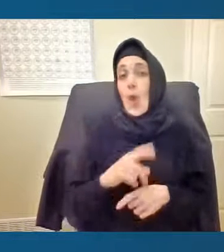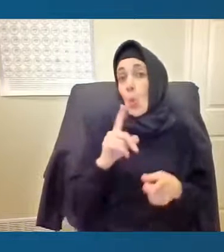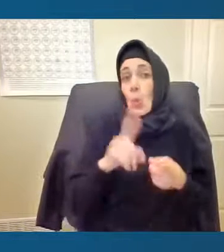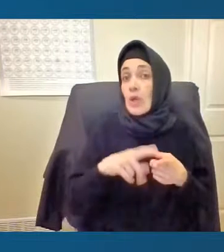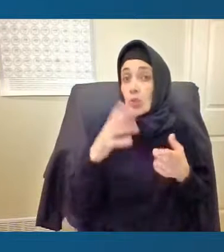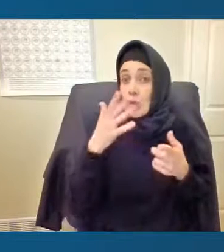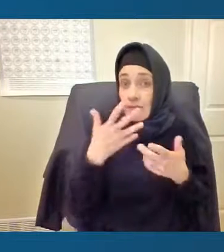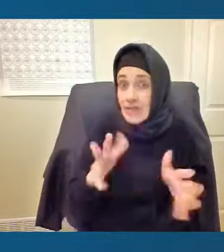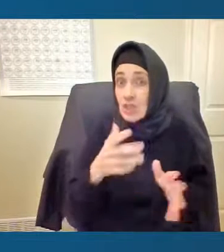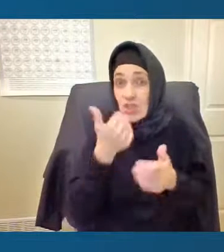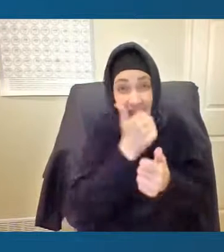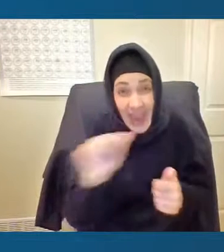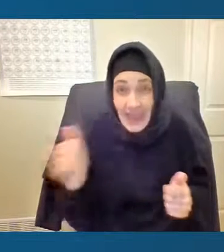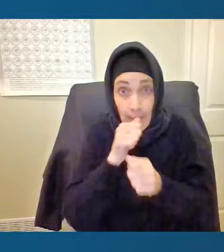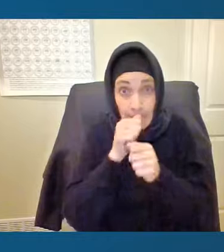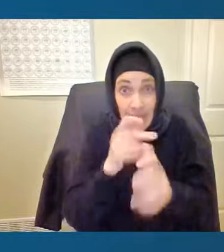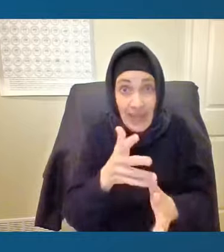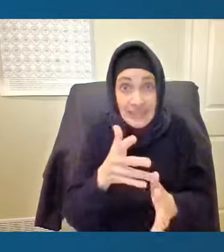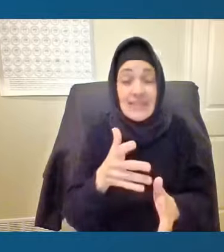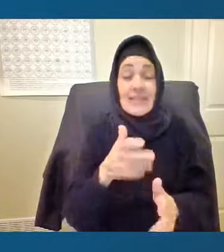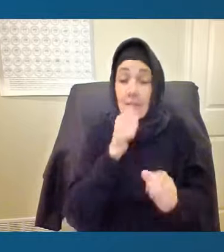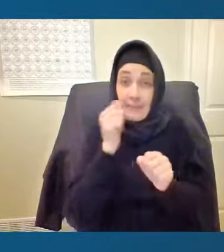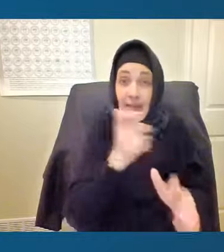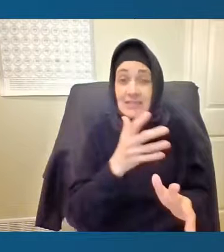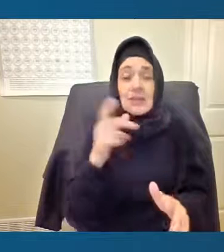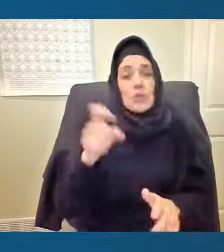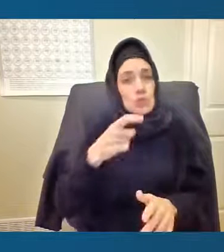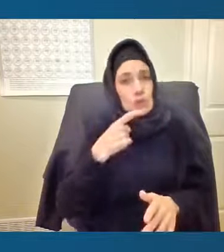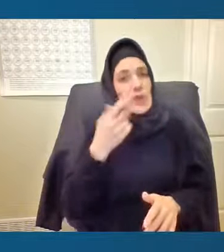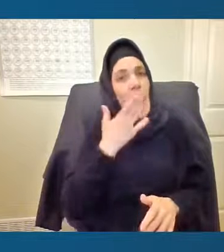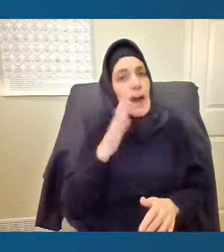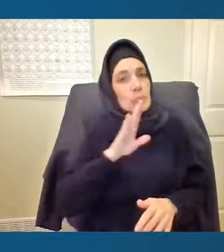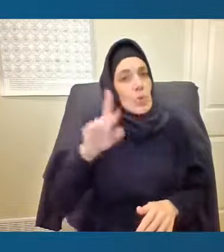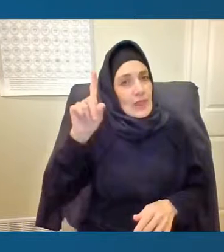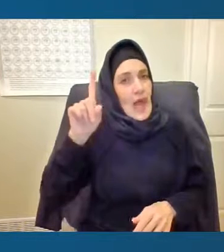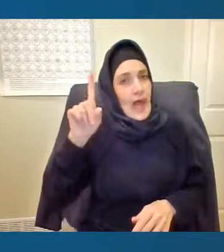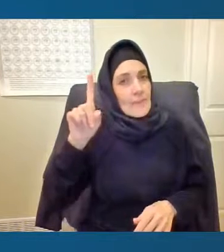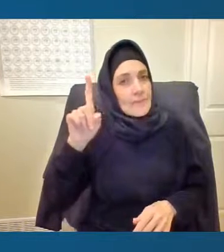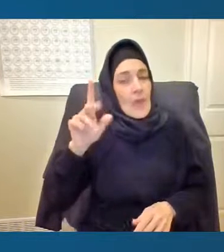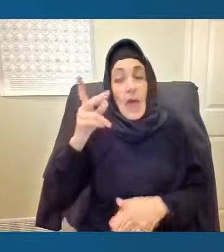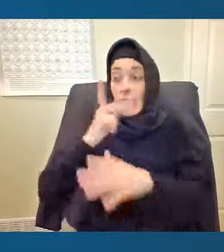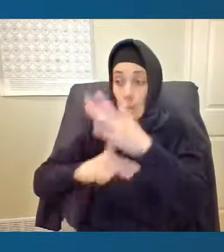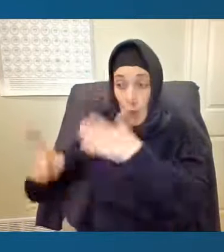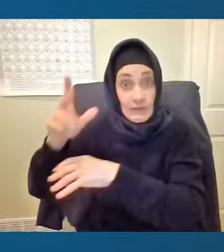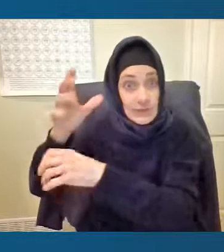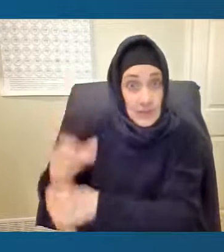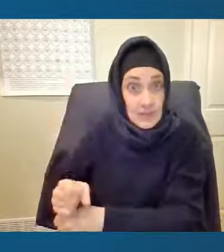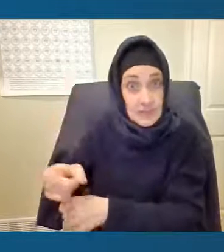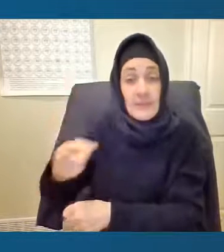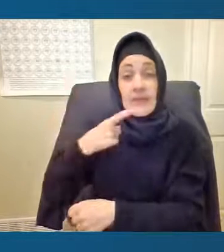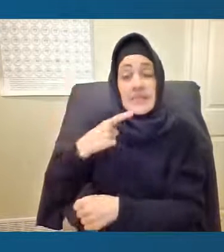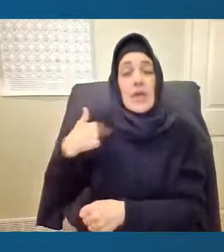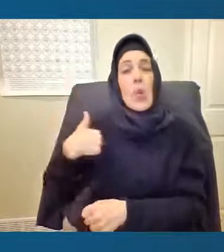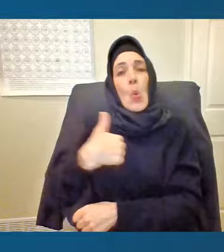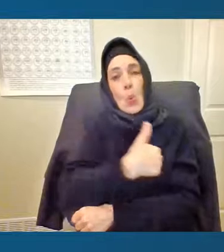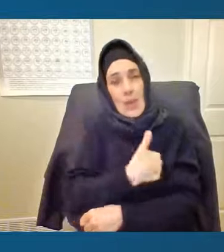blessing, Alhamdulillah, right? The Prophet sallallahu alayhi wa sallam, he said that we are the ummah of